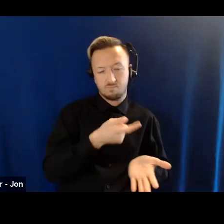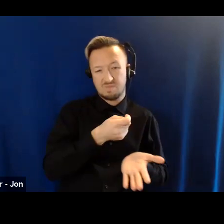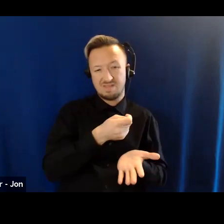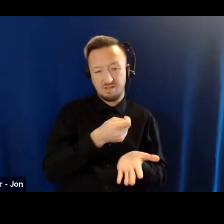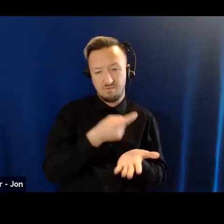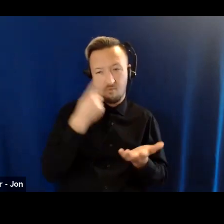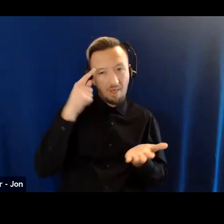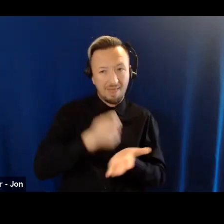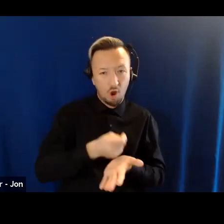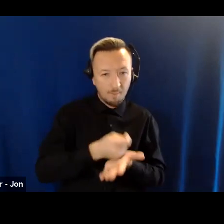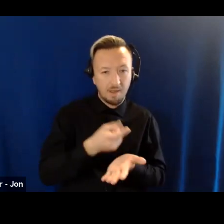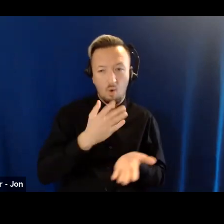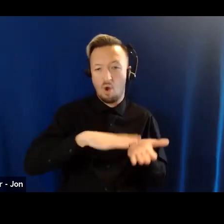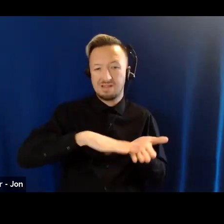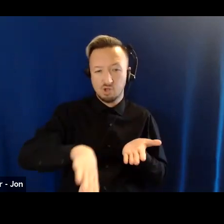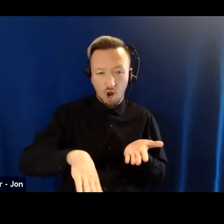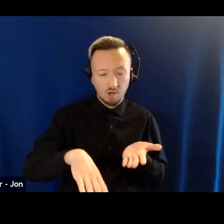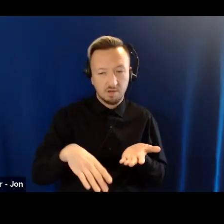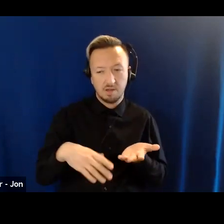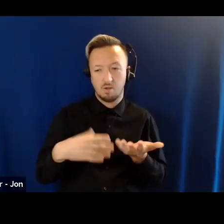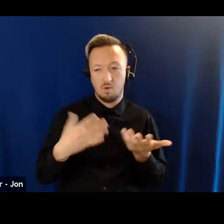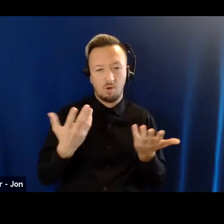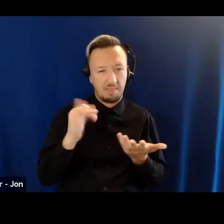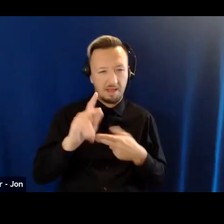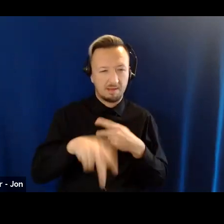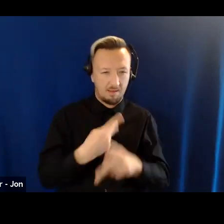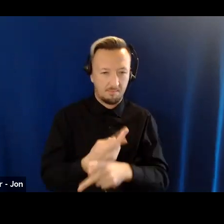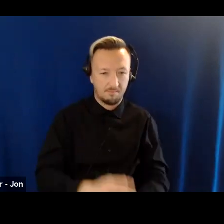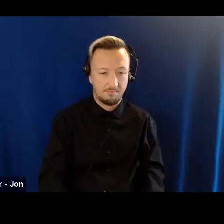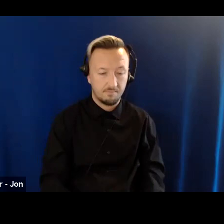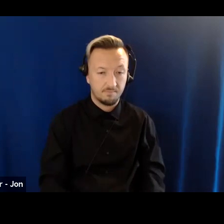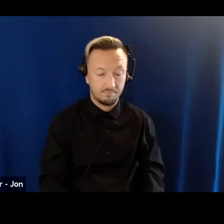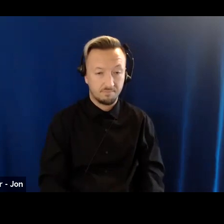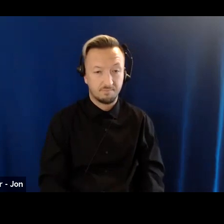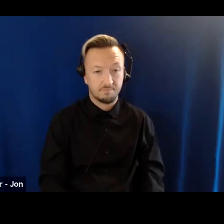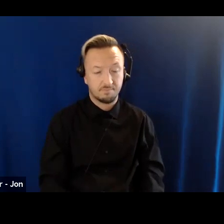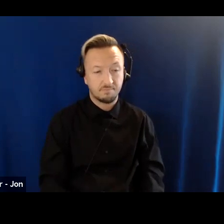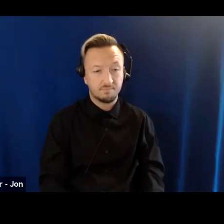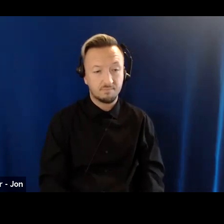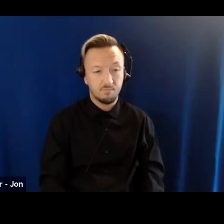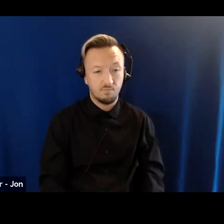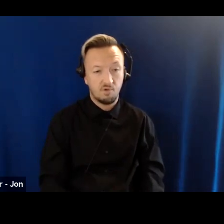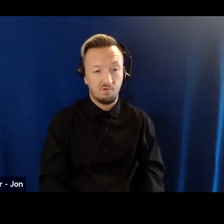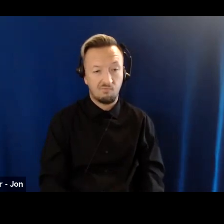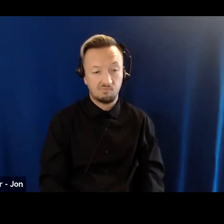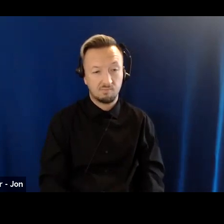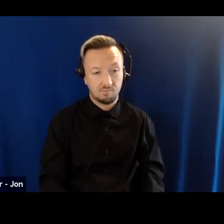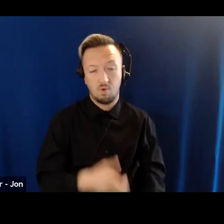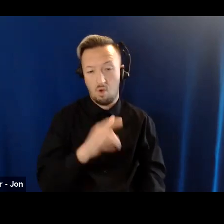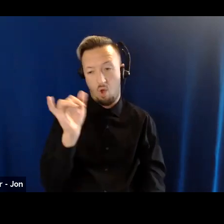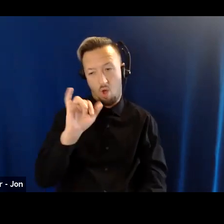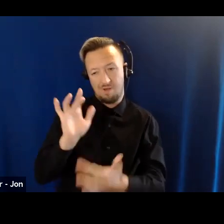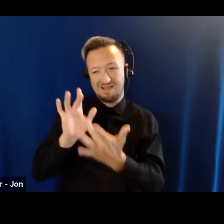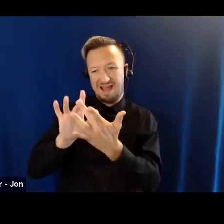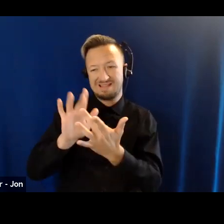or discharging somebody immediately and getting them to a safer place. Working with county officials as